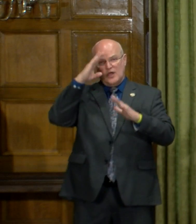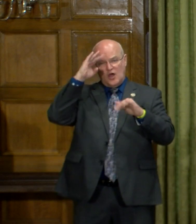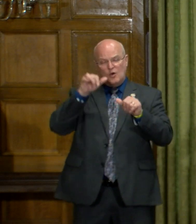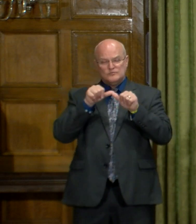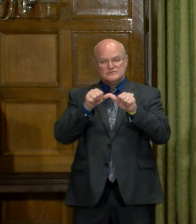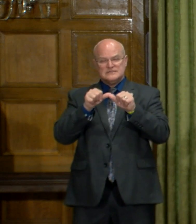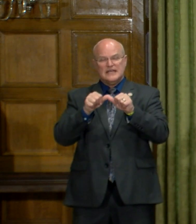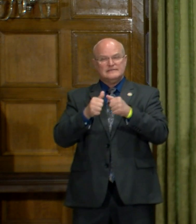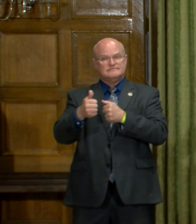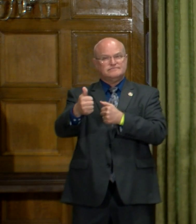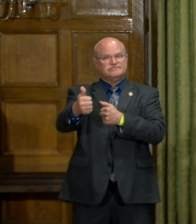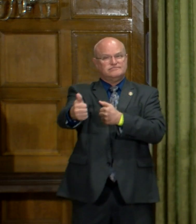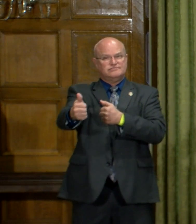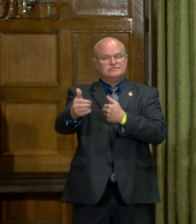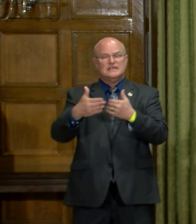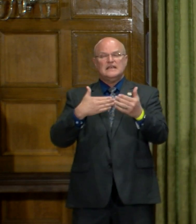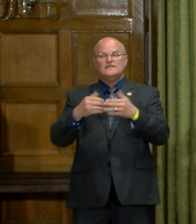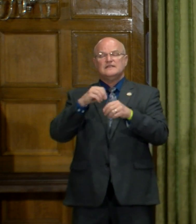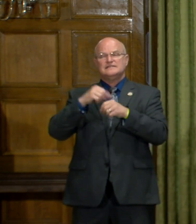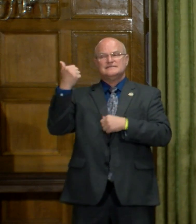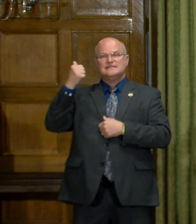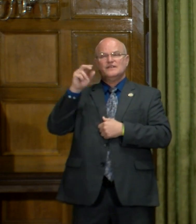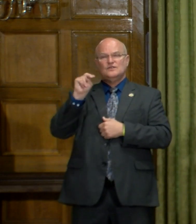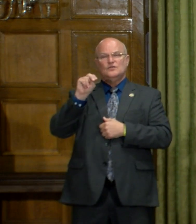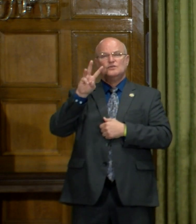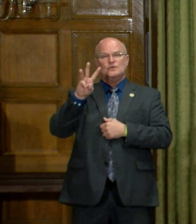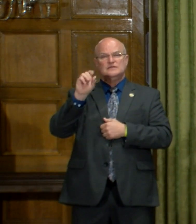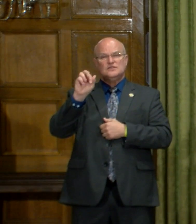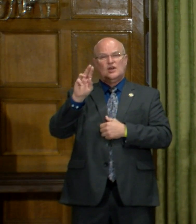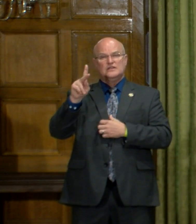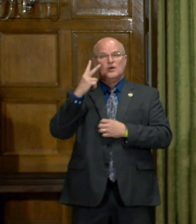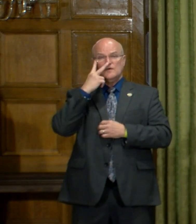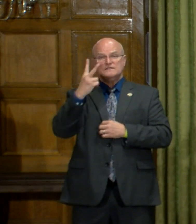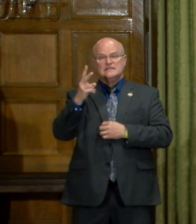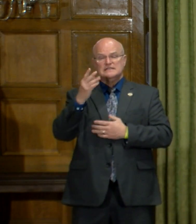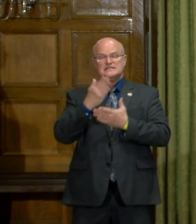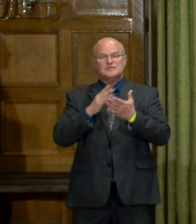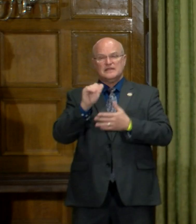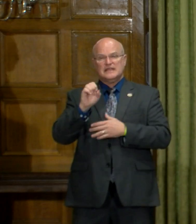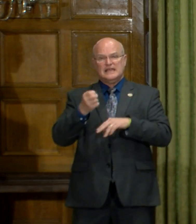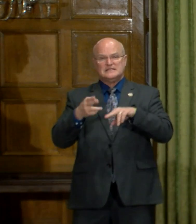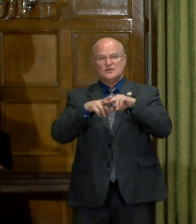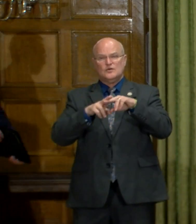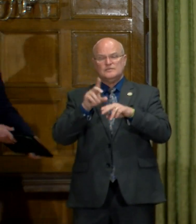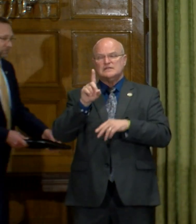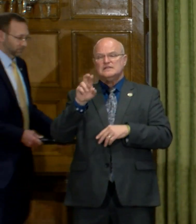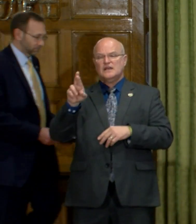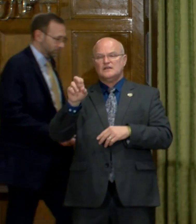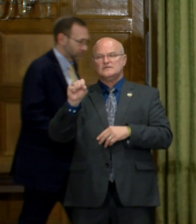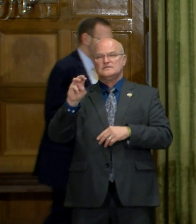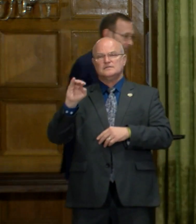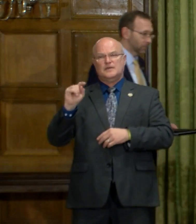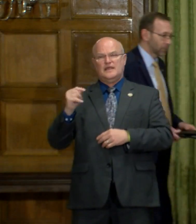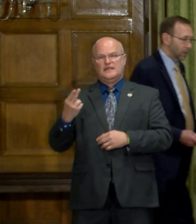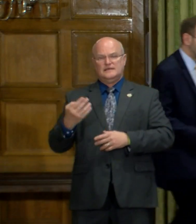stay on that path even in Northwest Arkansas, even though we've seen some of the cases go up. Dr. Smith.